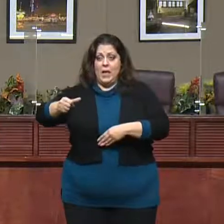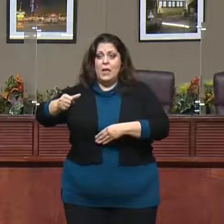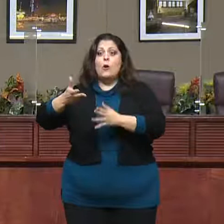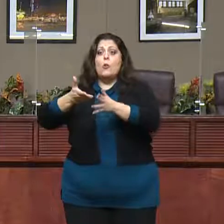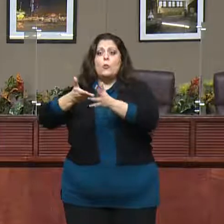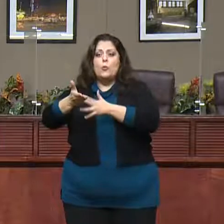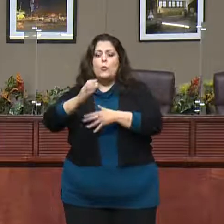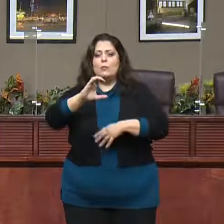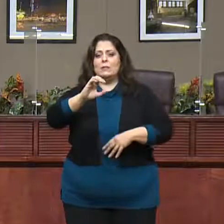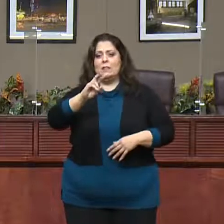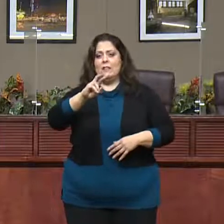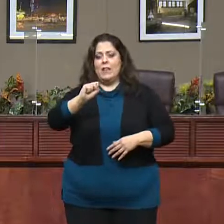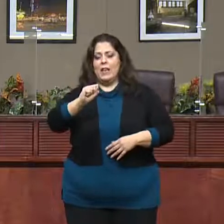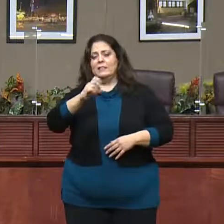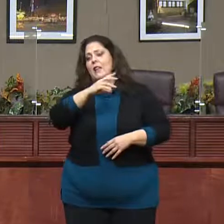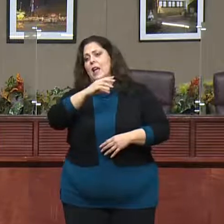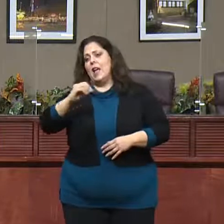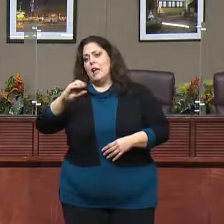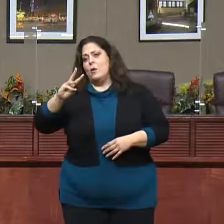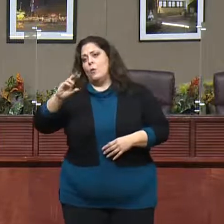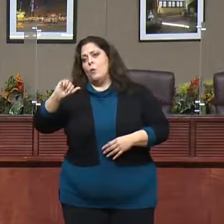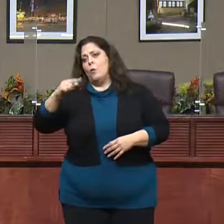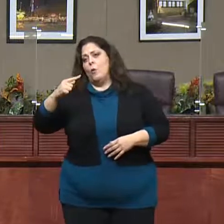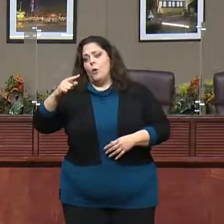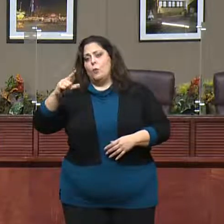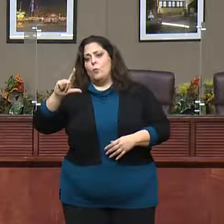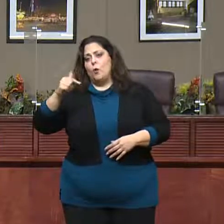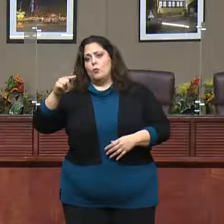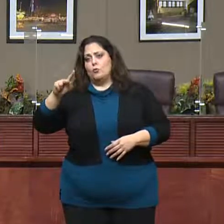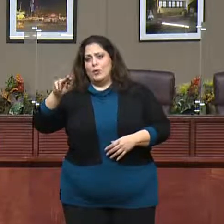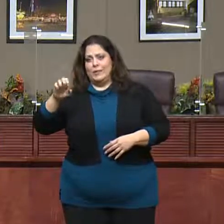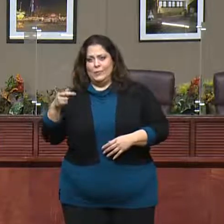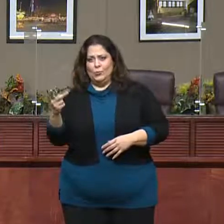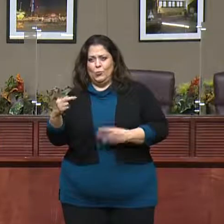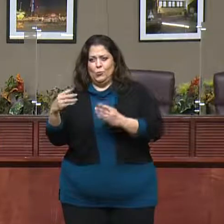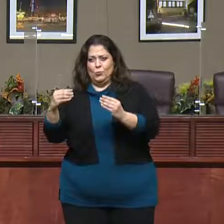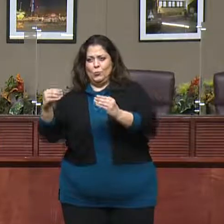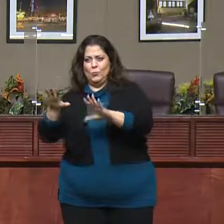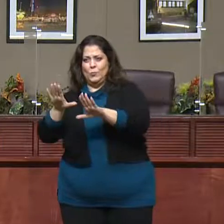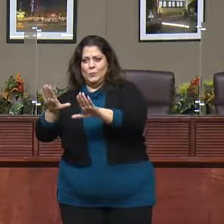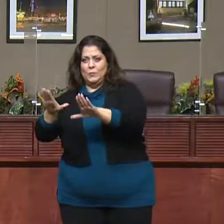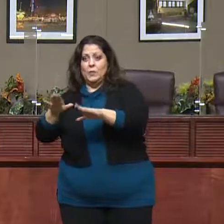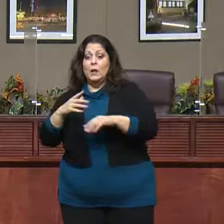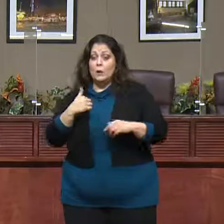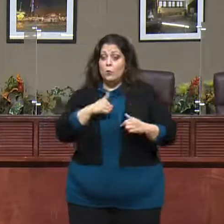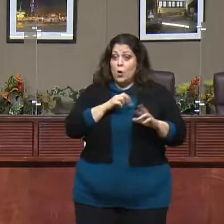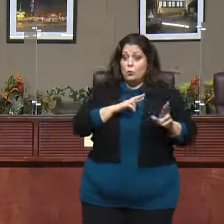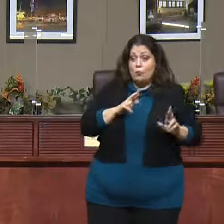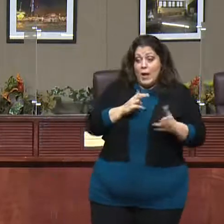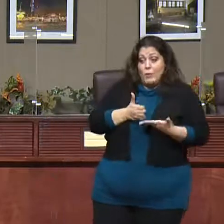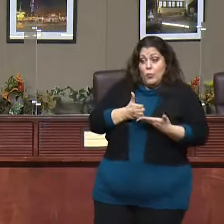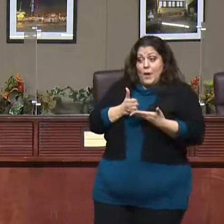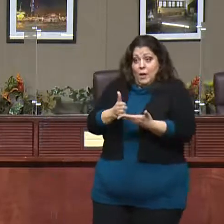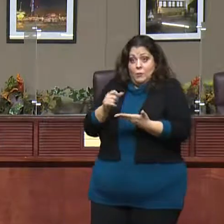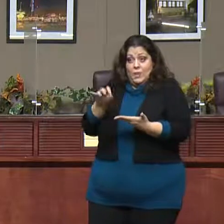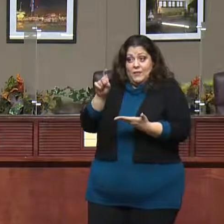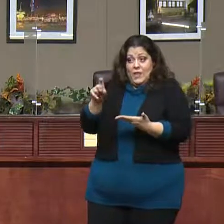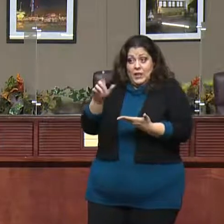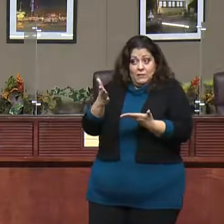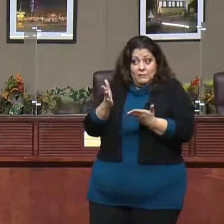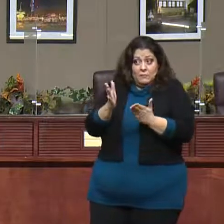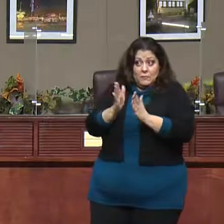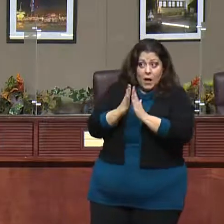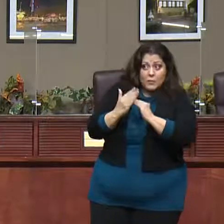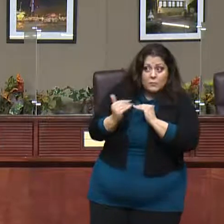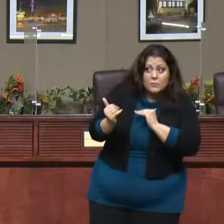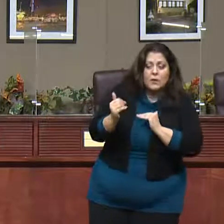outside of our domain to say, but we stand ready to help if we are asked to help. That's all